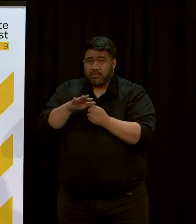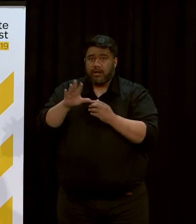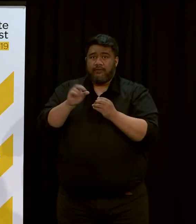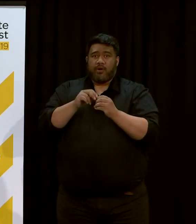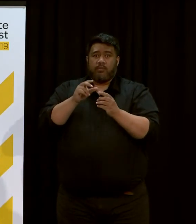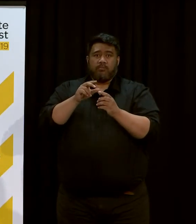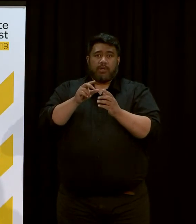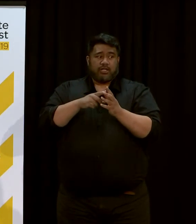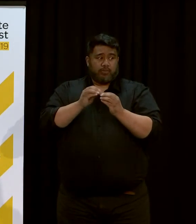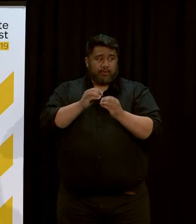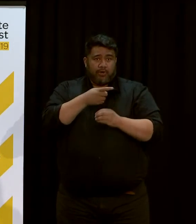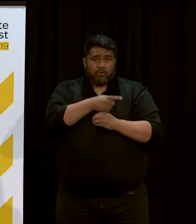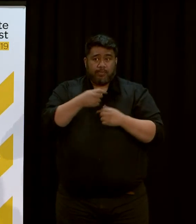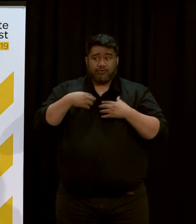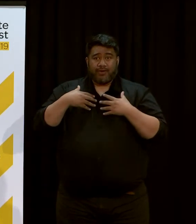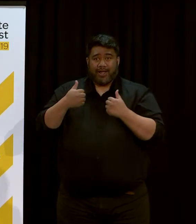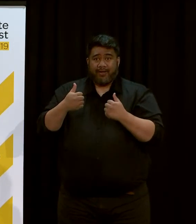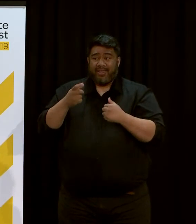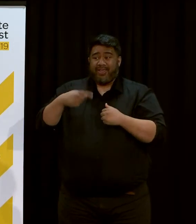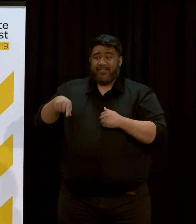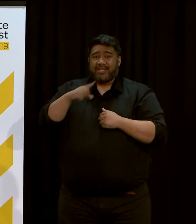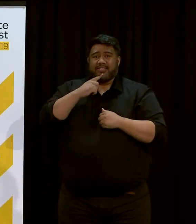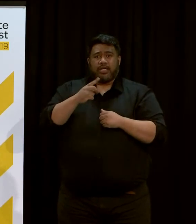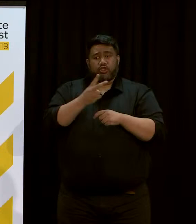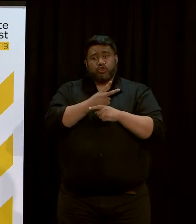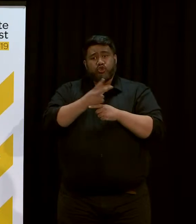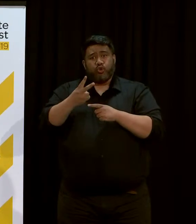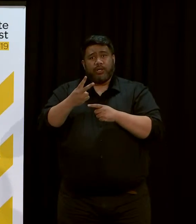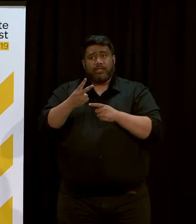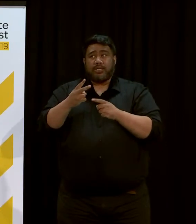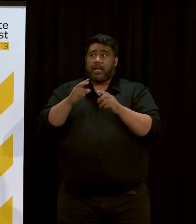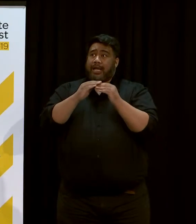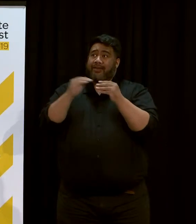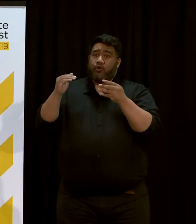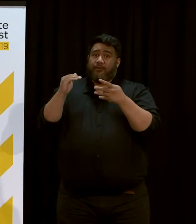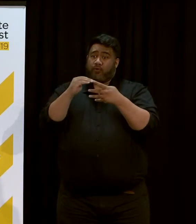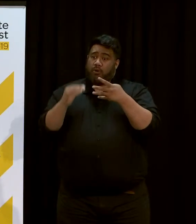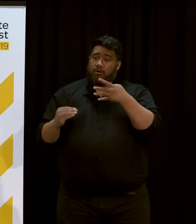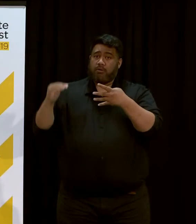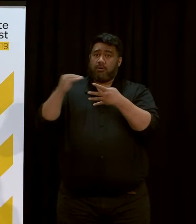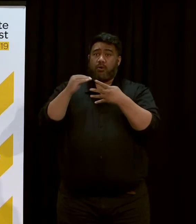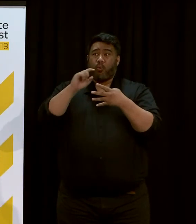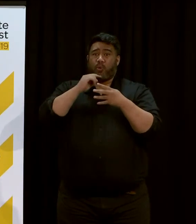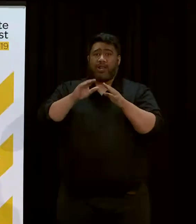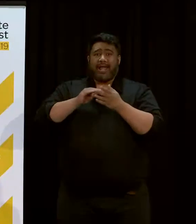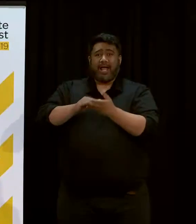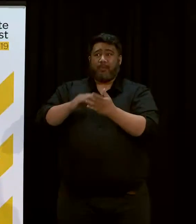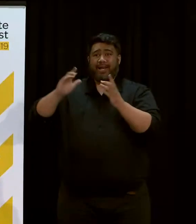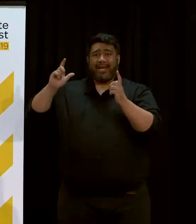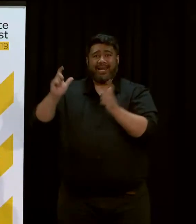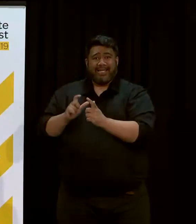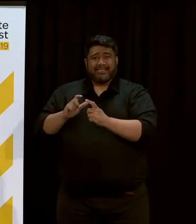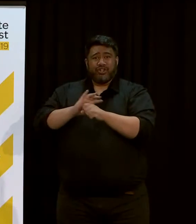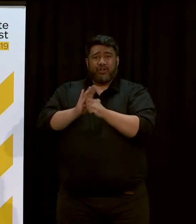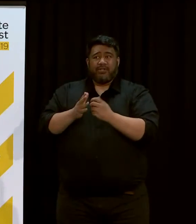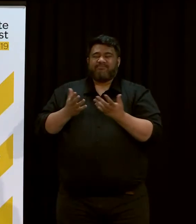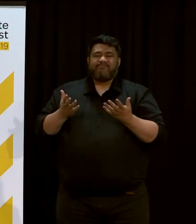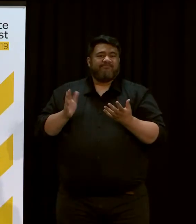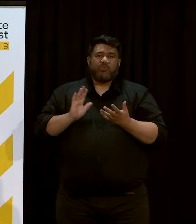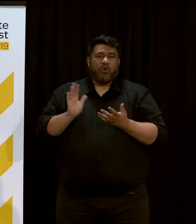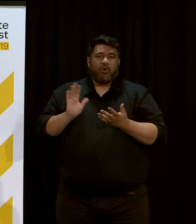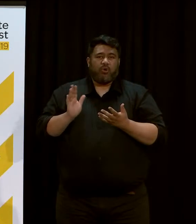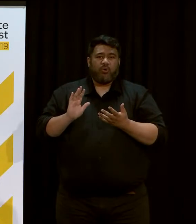Bloomfield, is that 2 more weeks at level 4 is unlikely at this stage to reduce the number of cases significantly because of the nature of the